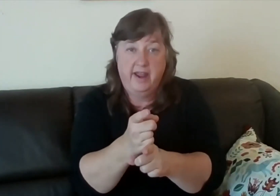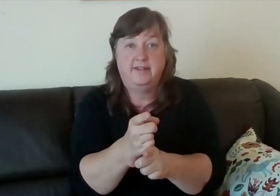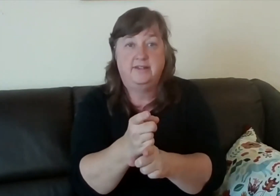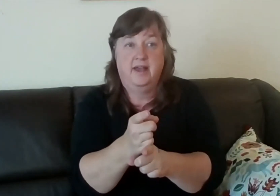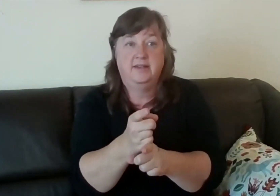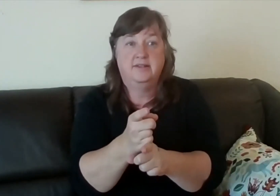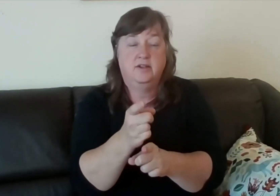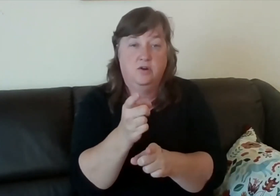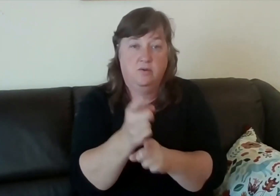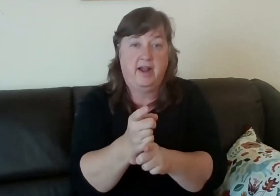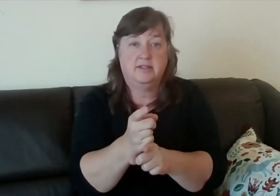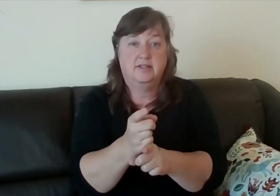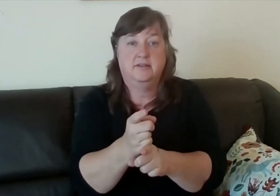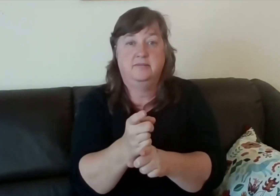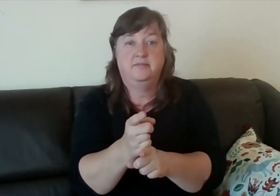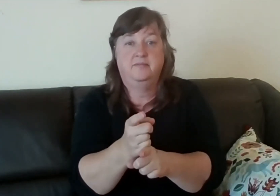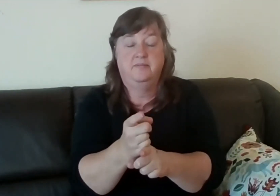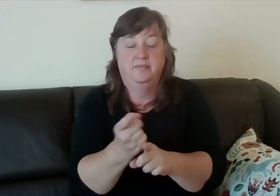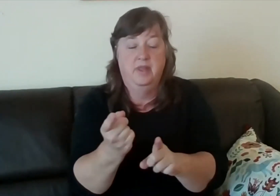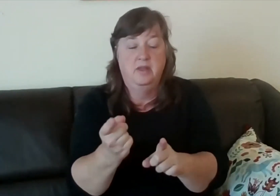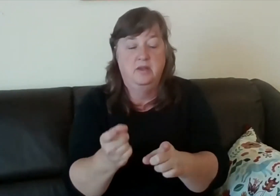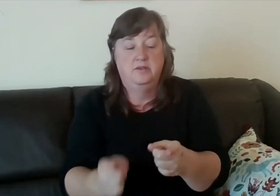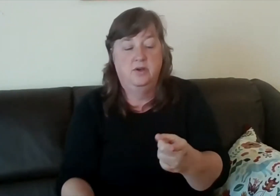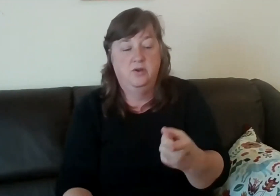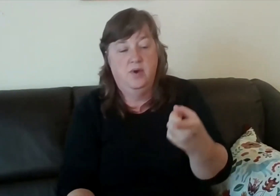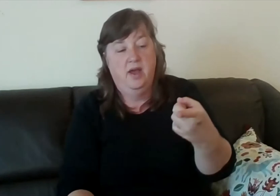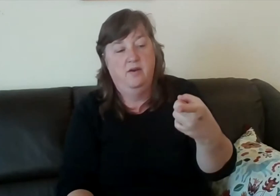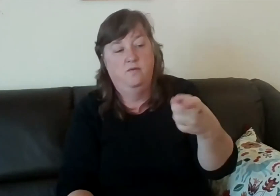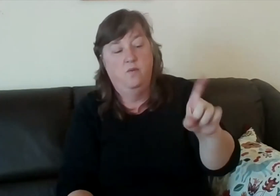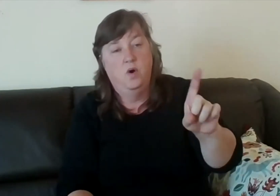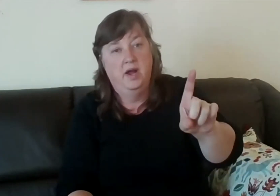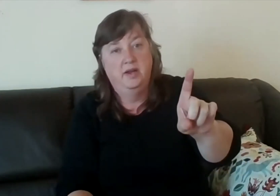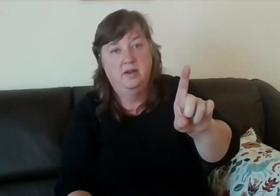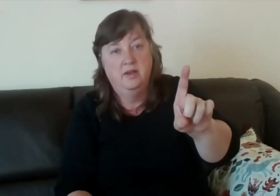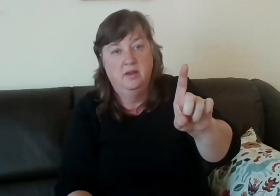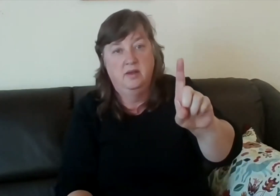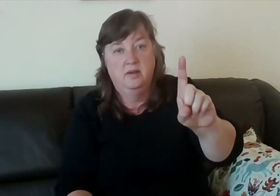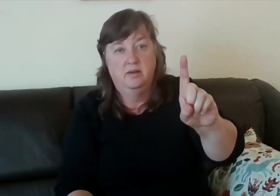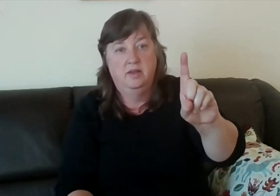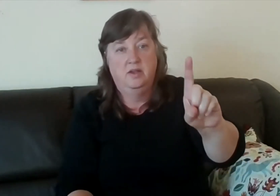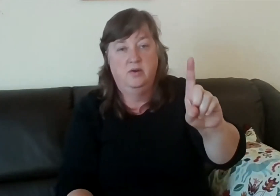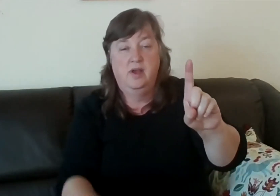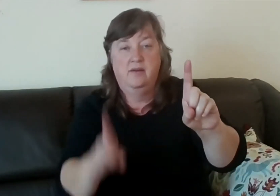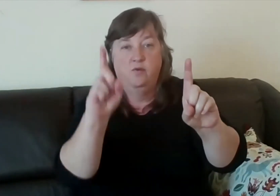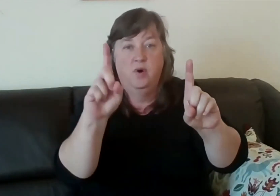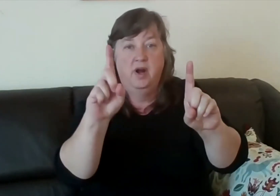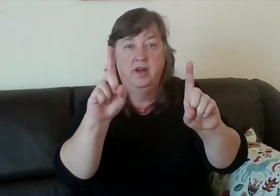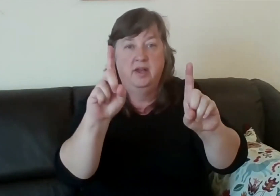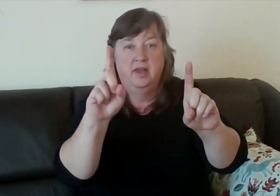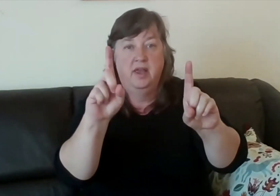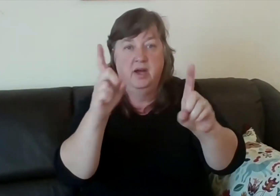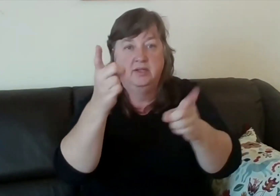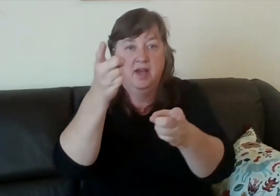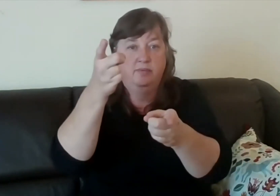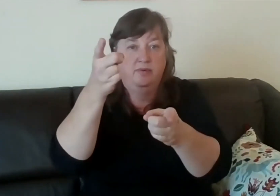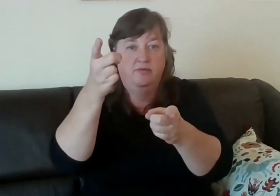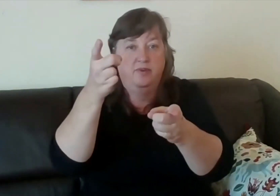right, as in correct. So you have one, you have a 1 on top of